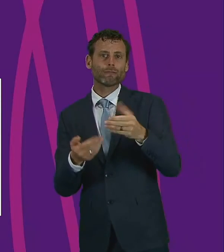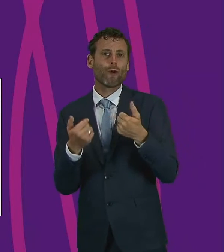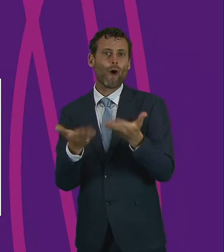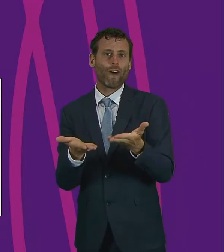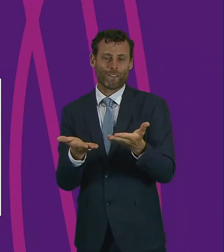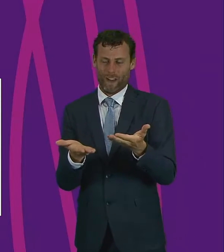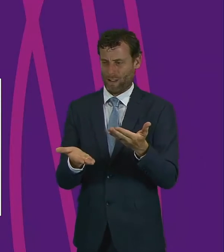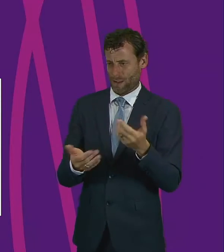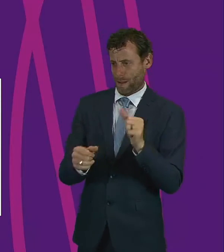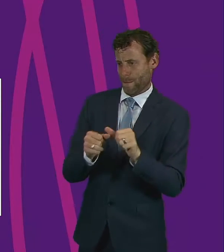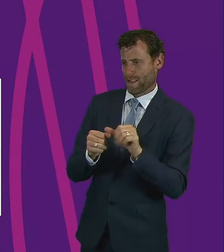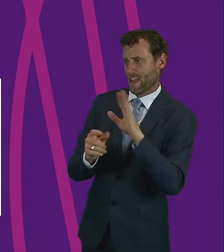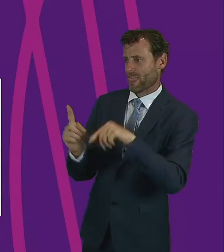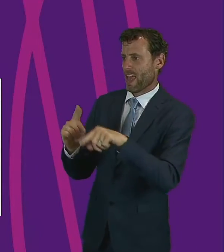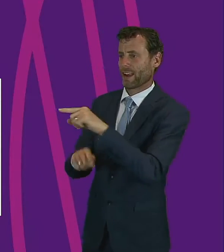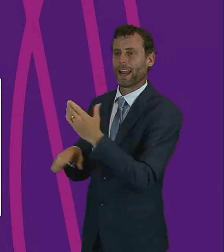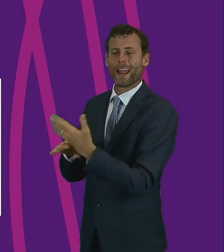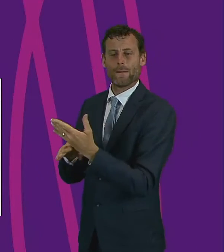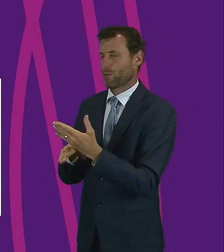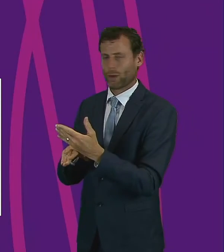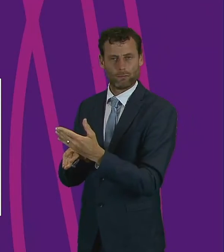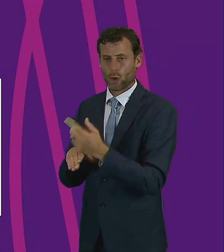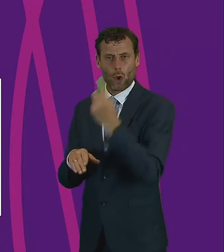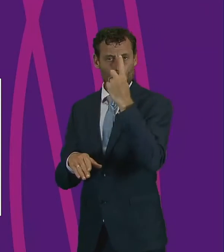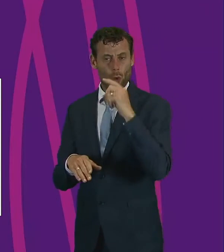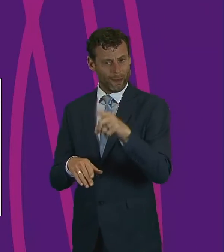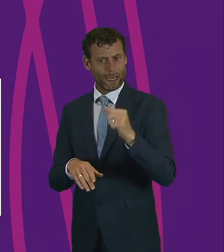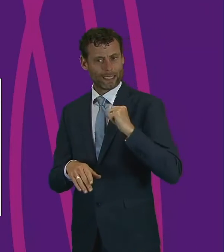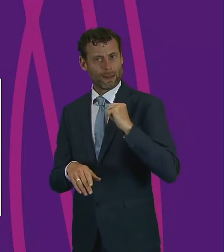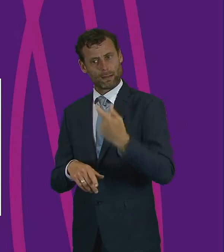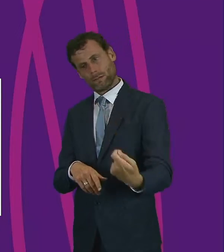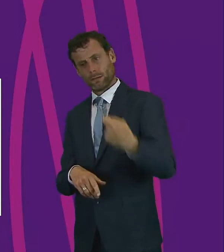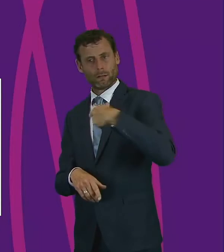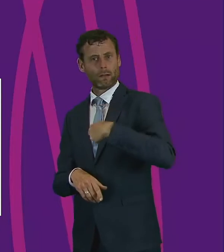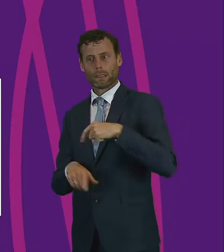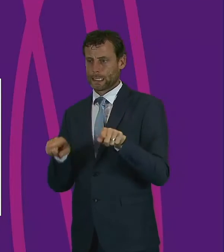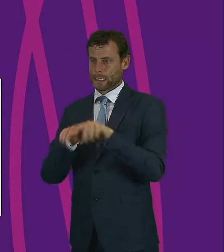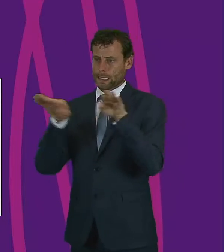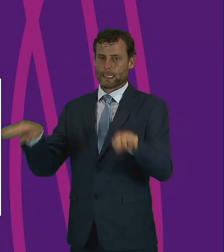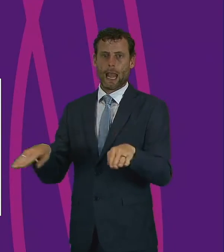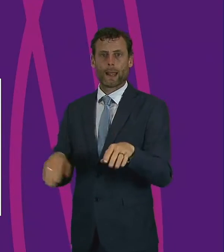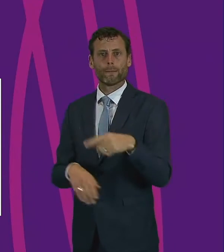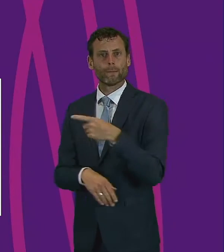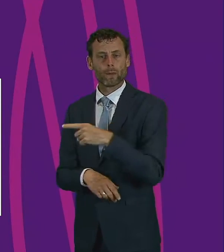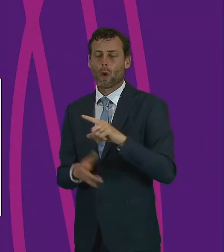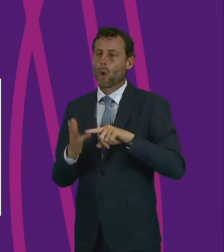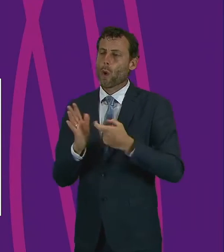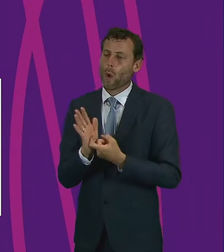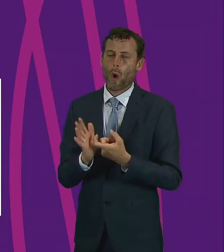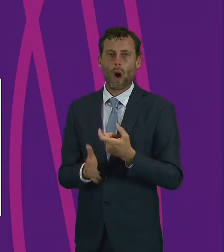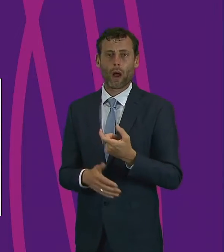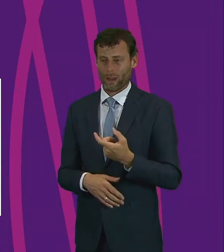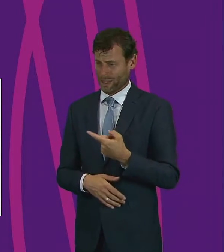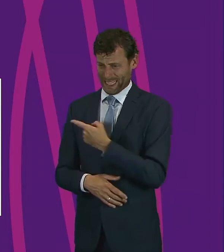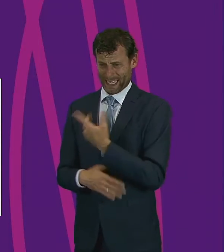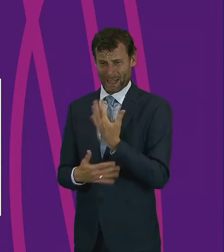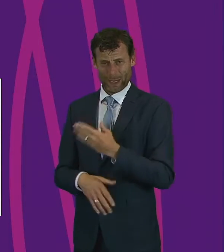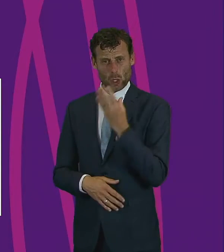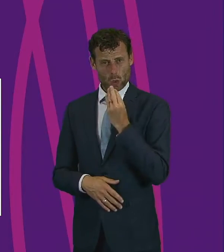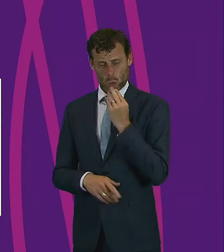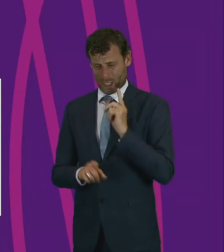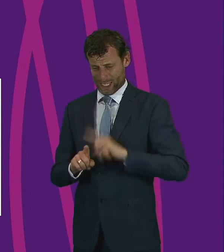our economy, from legal, property and service sectors, and the overuse of so-called consultancy workers, not only